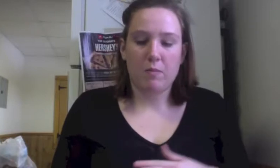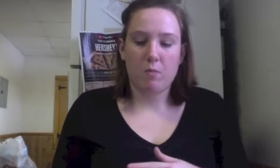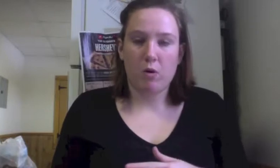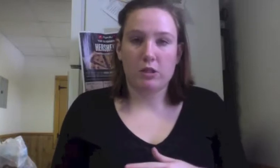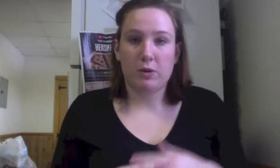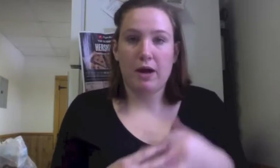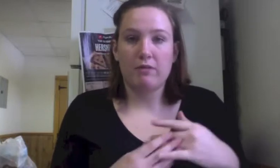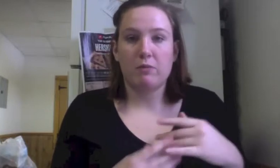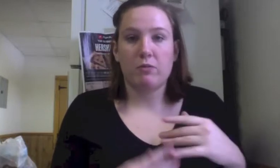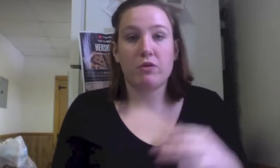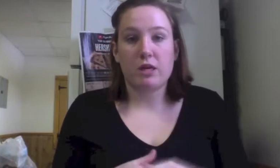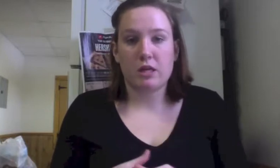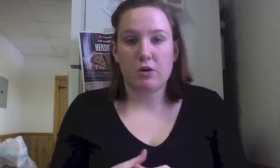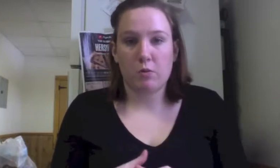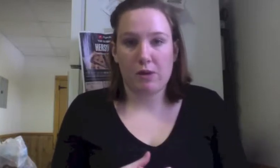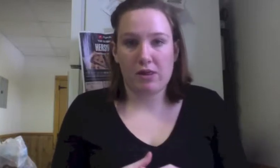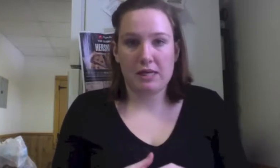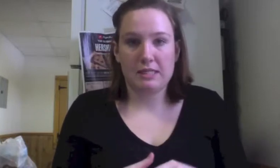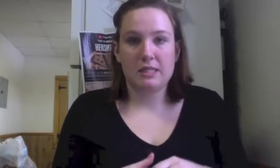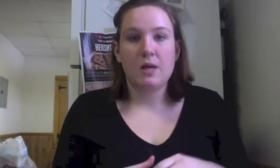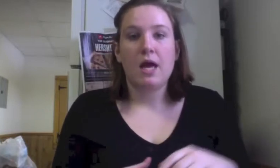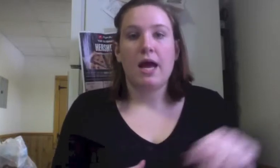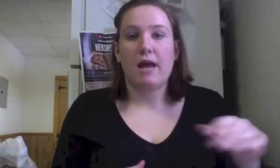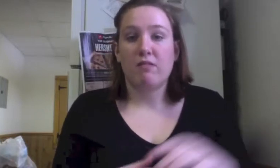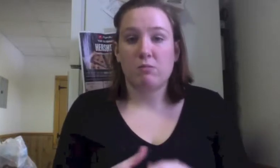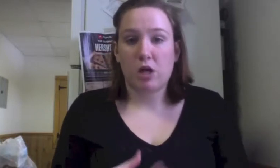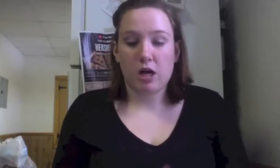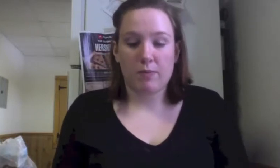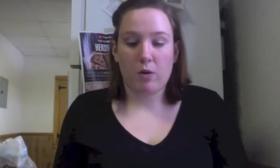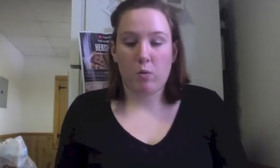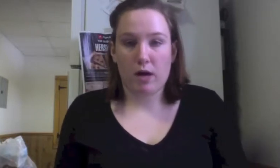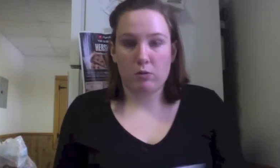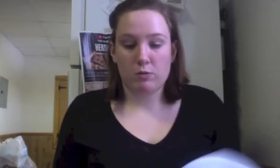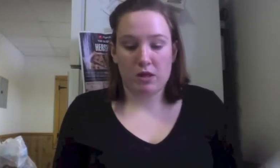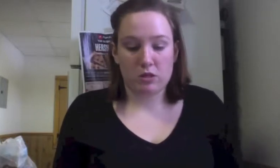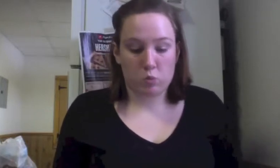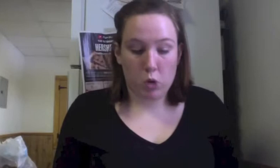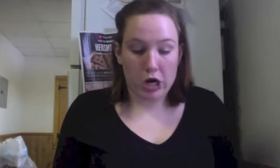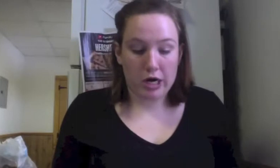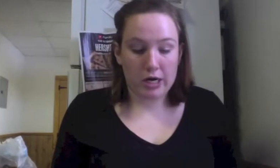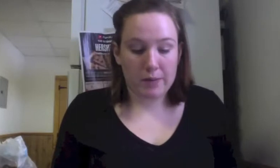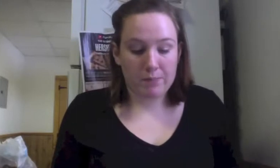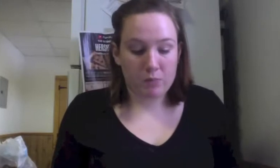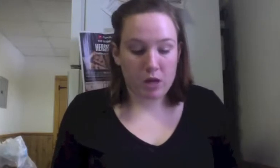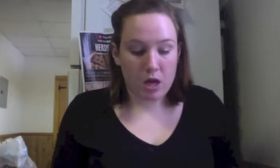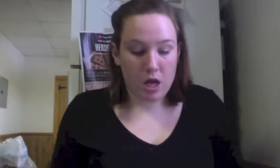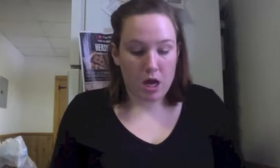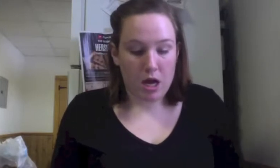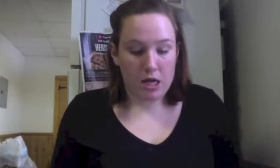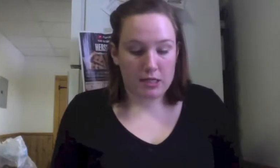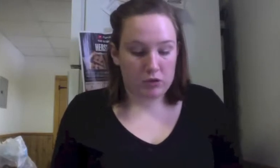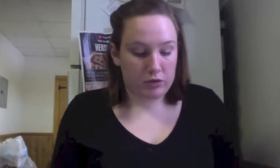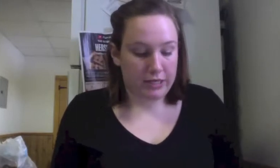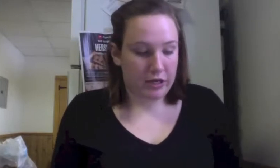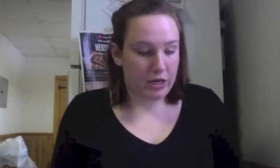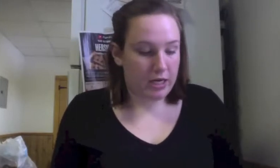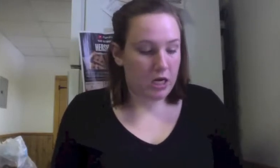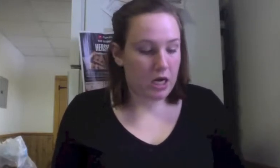more. So having them create their own methods and having them talk about why those methods work is really good. And